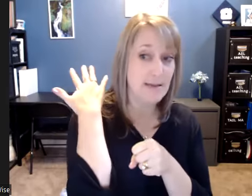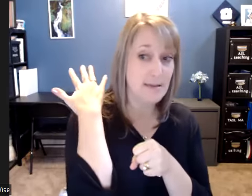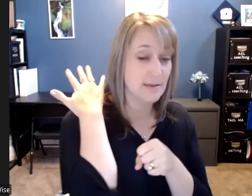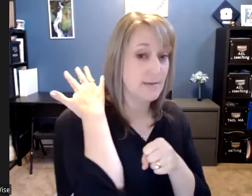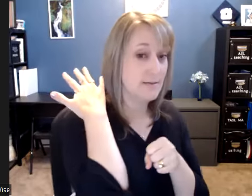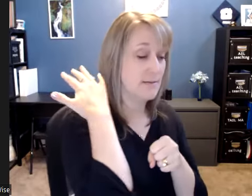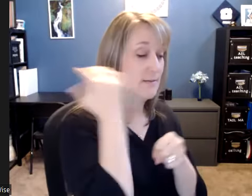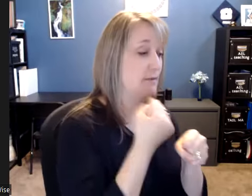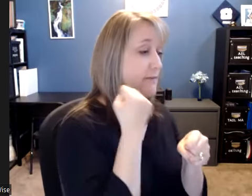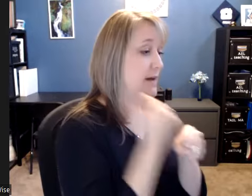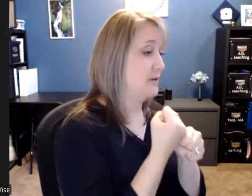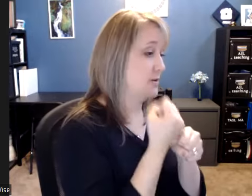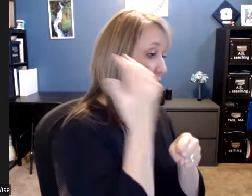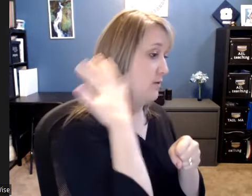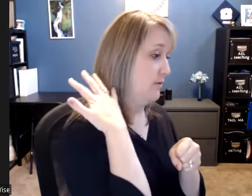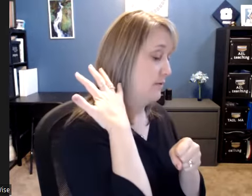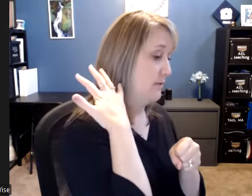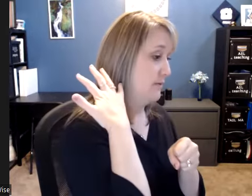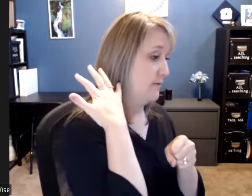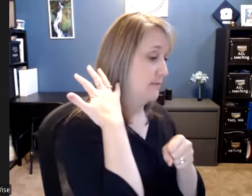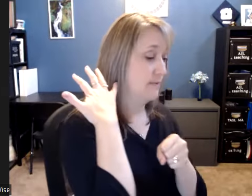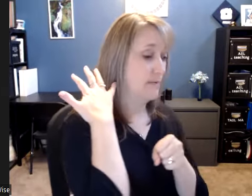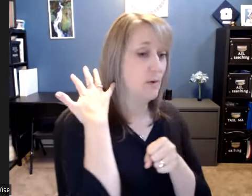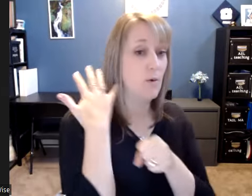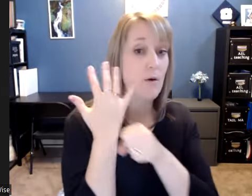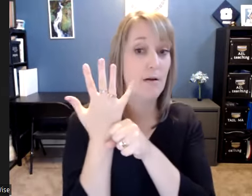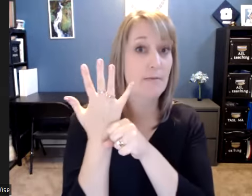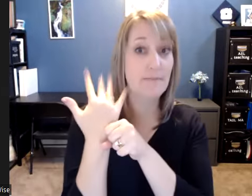passed, 5 years ago, 4.